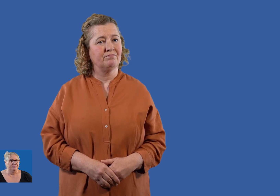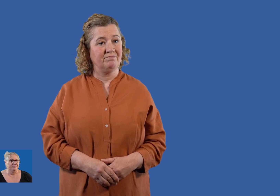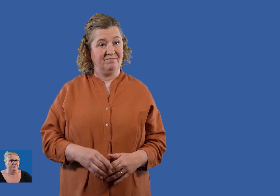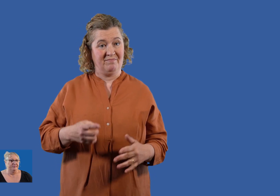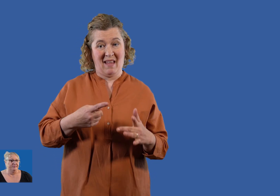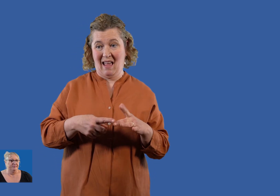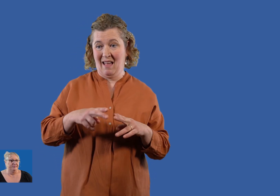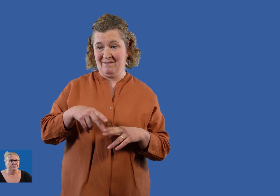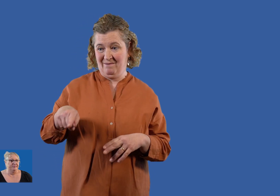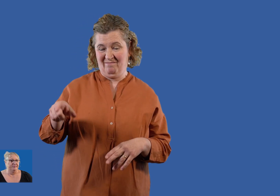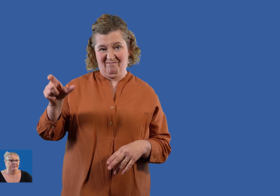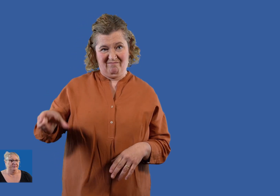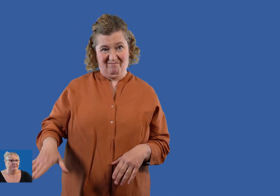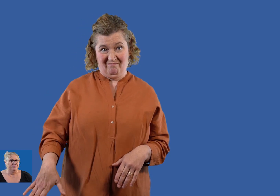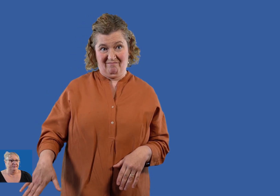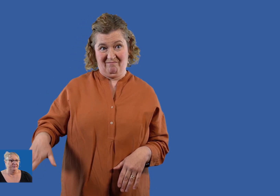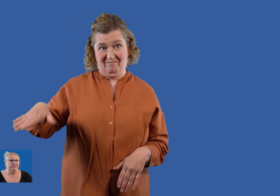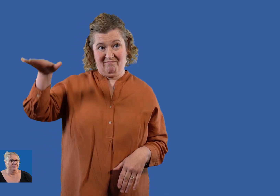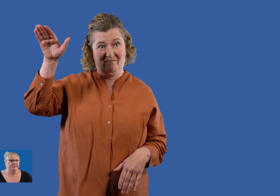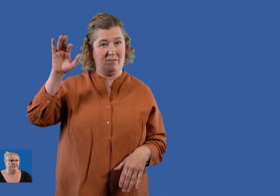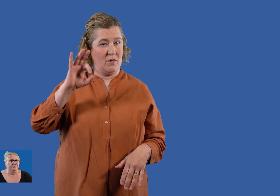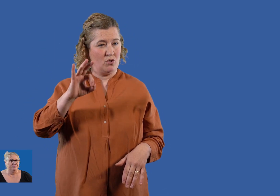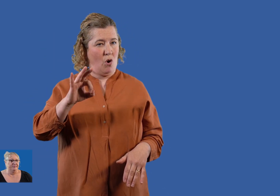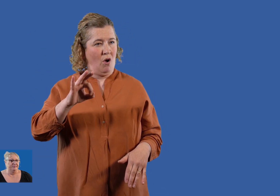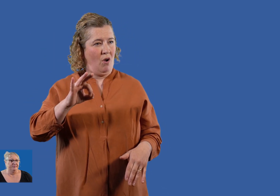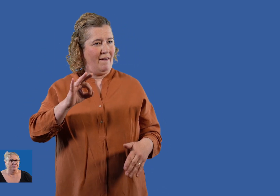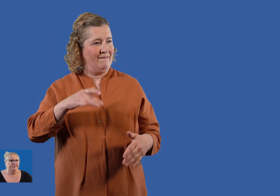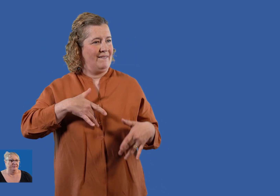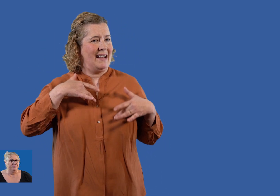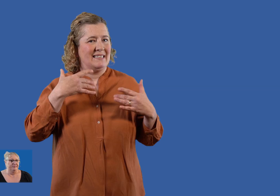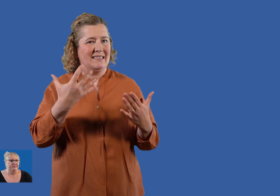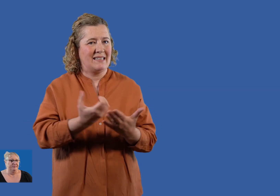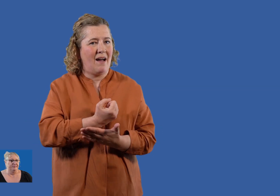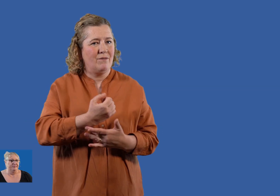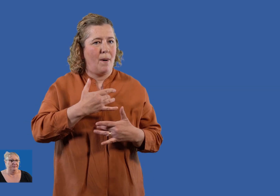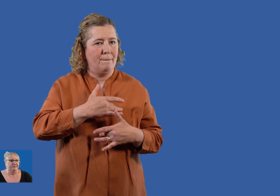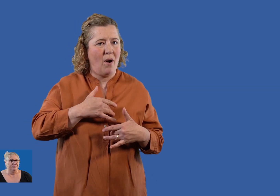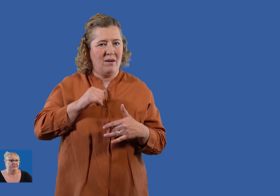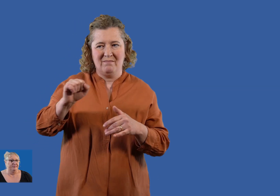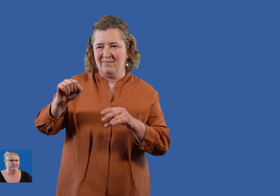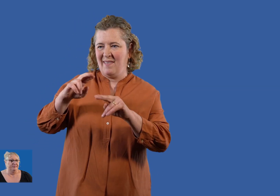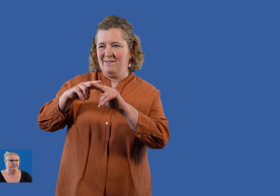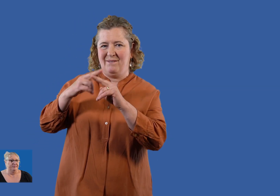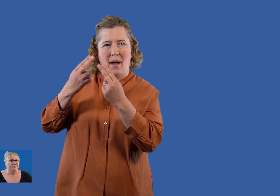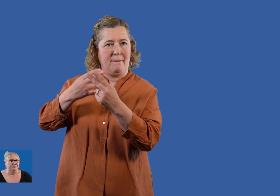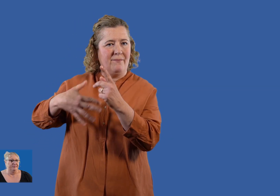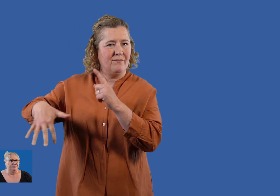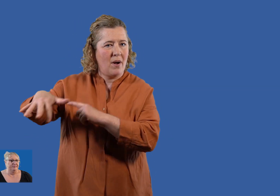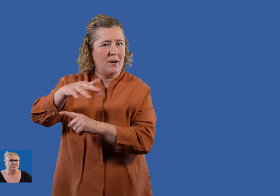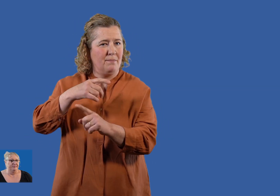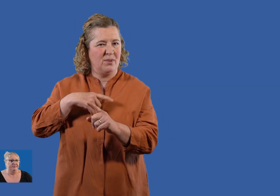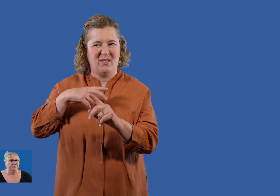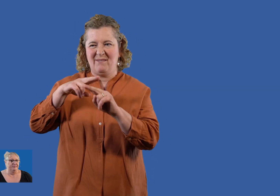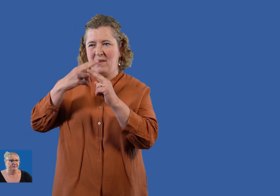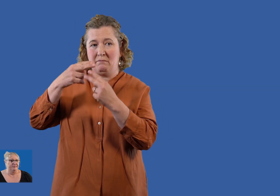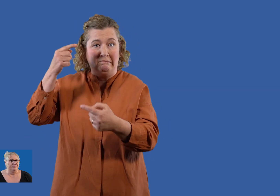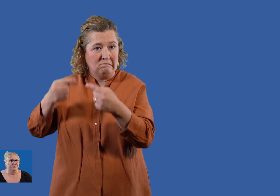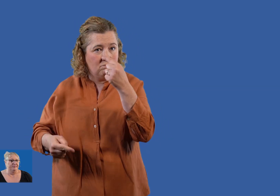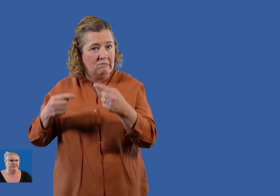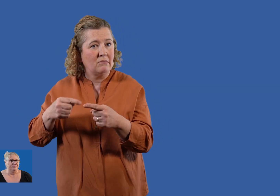If a person grows up and feels emotionally unsafe in their environment because of, say, family